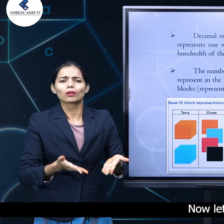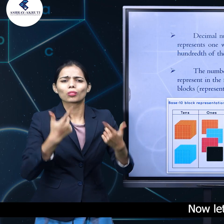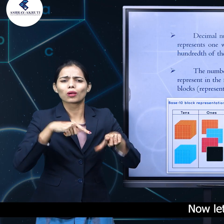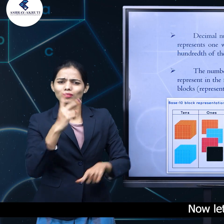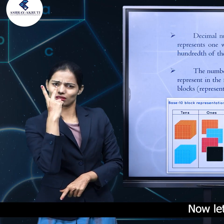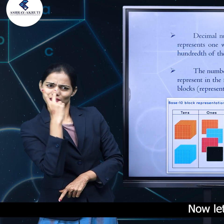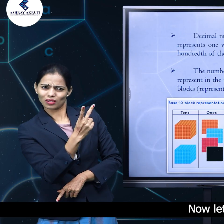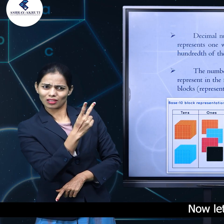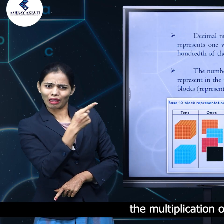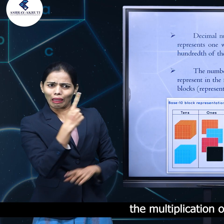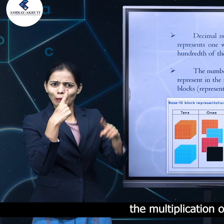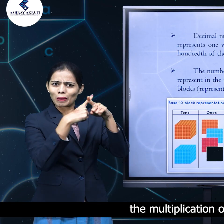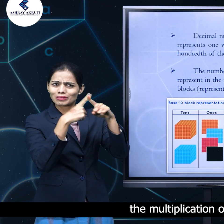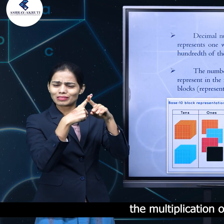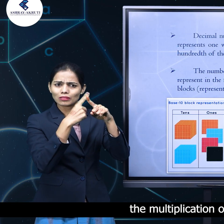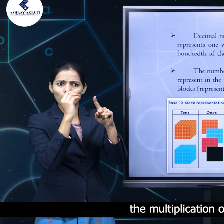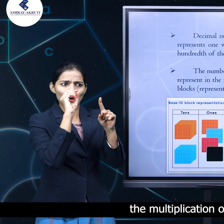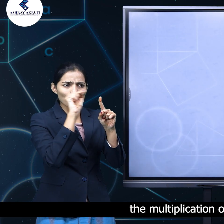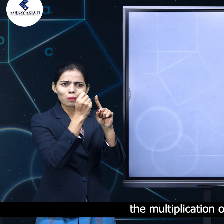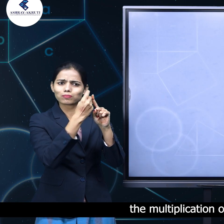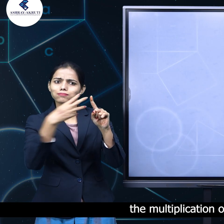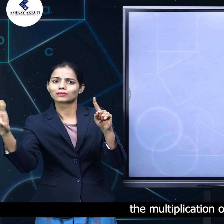Now, let us see the multiplication of decimal numbers.